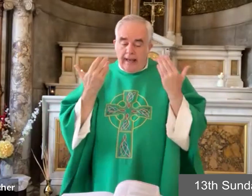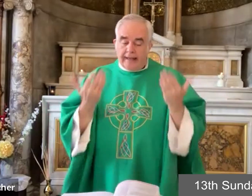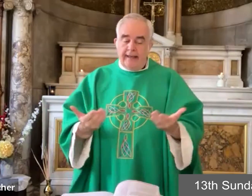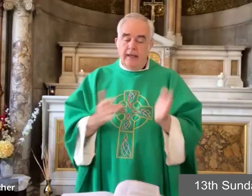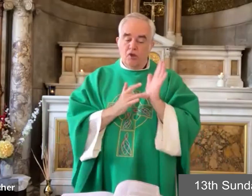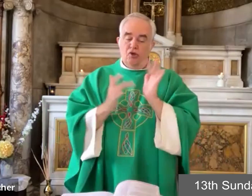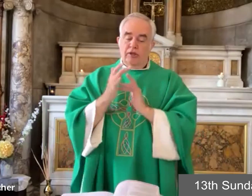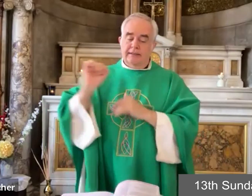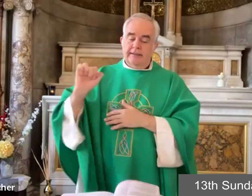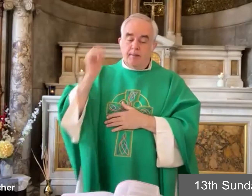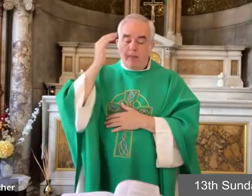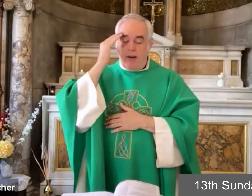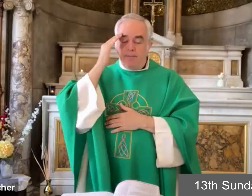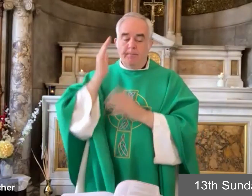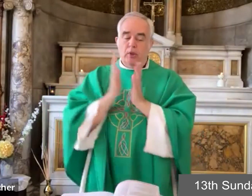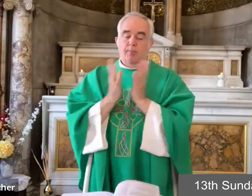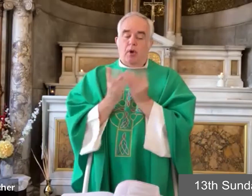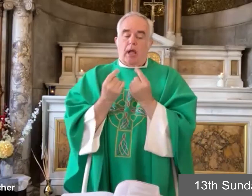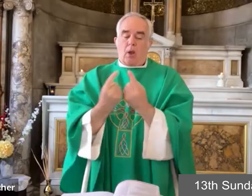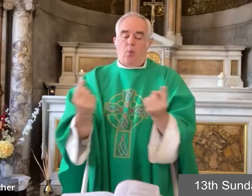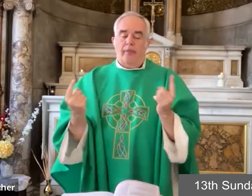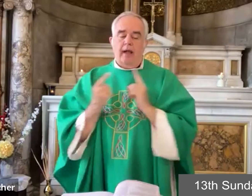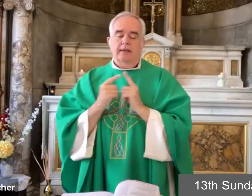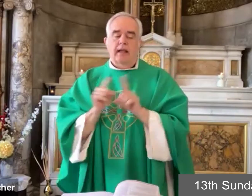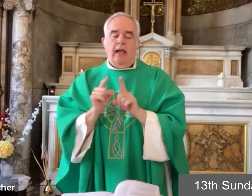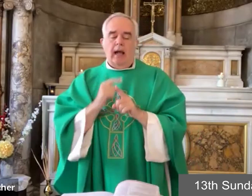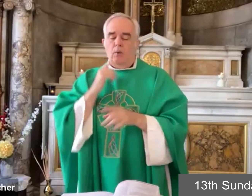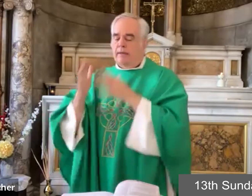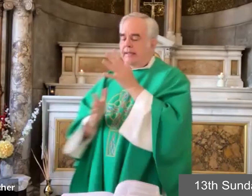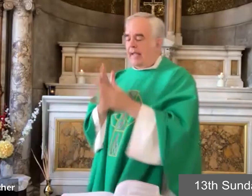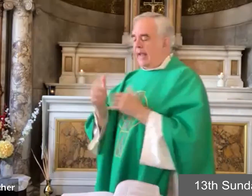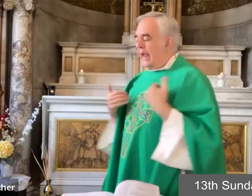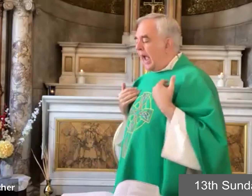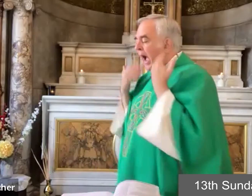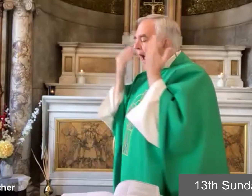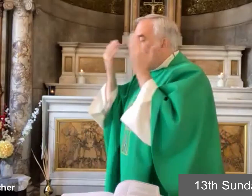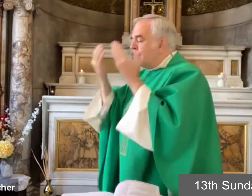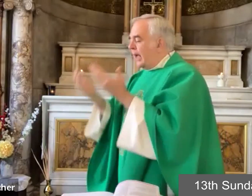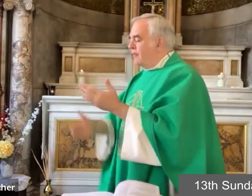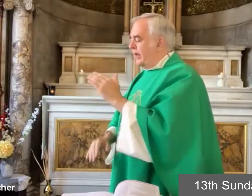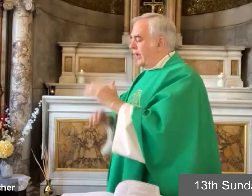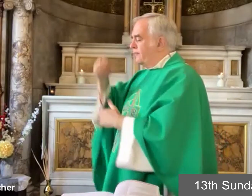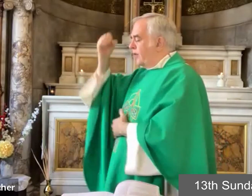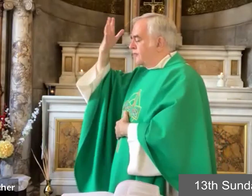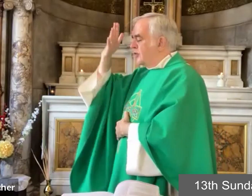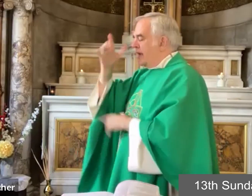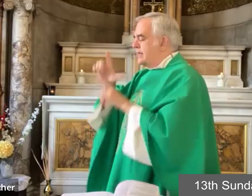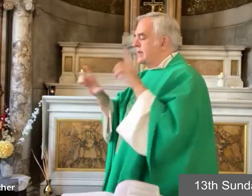Lady, Jesus' mum, to pray with us as we say, Hail Mary, full of grace,